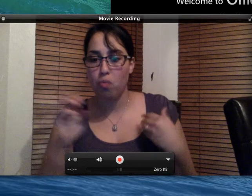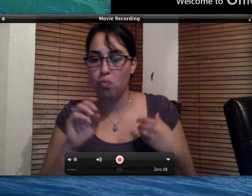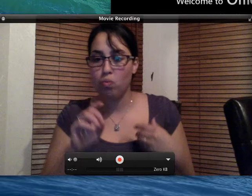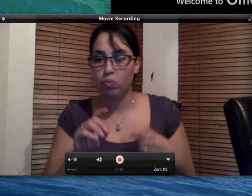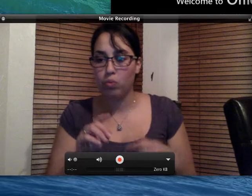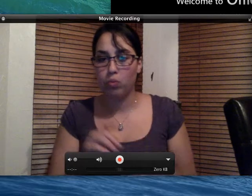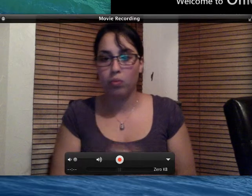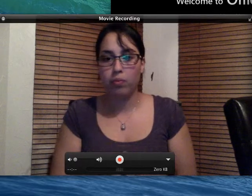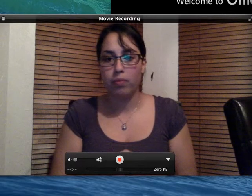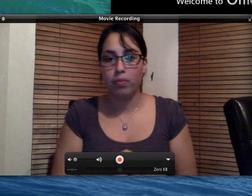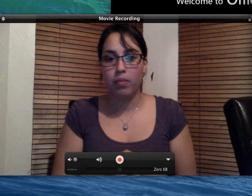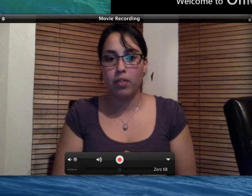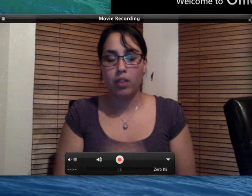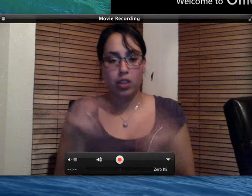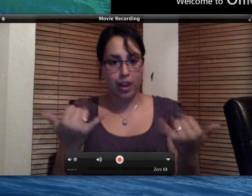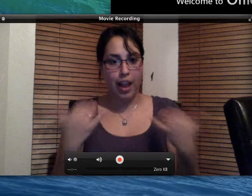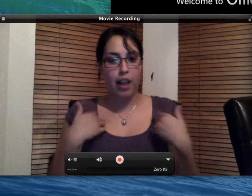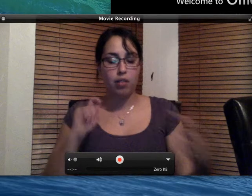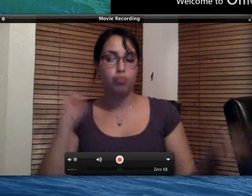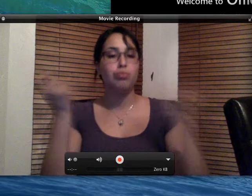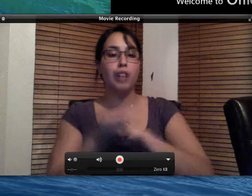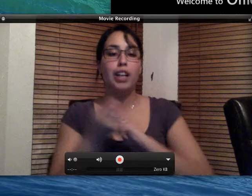theory. So now you have an evolutionary excuse.